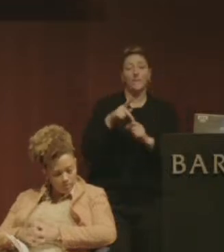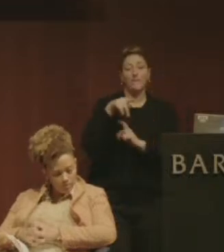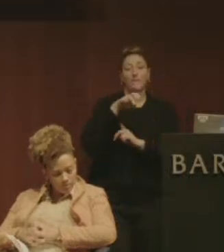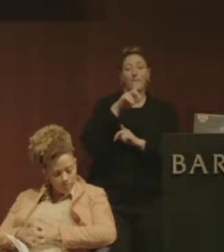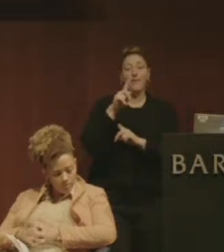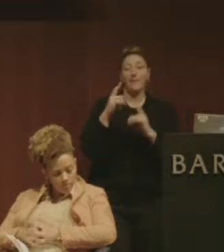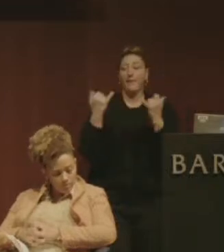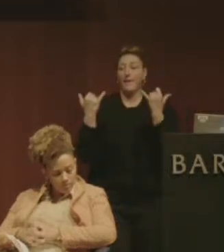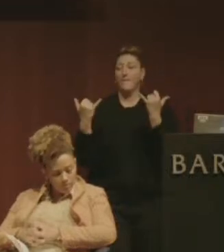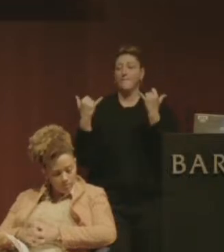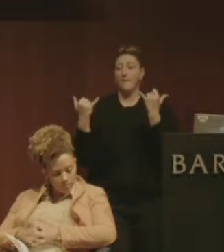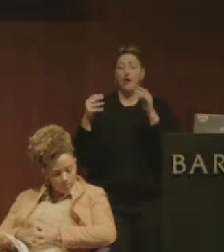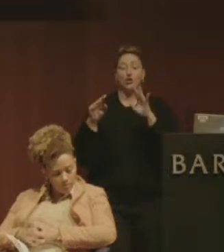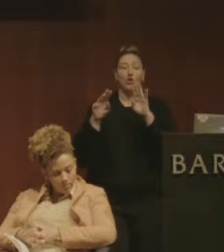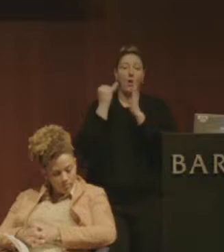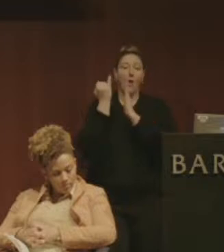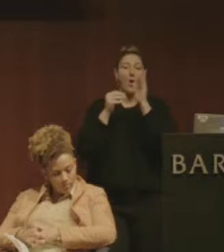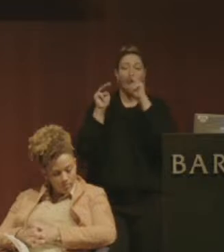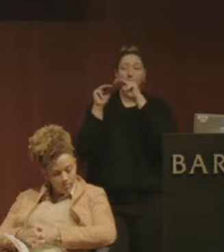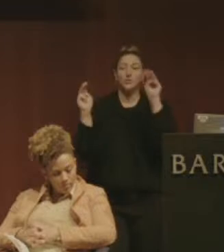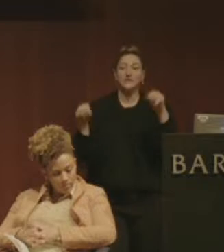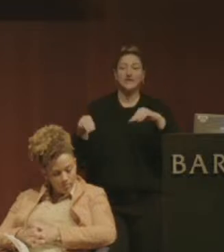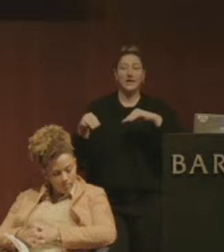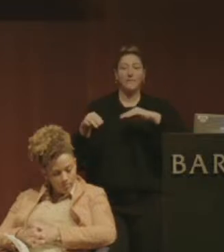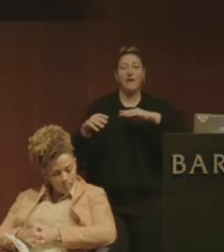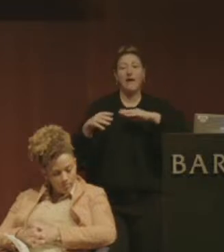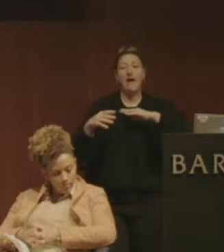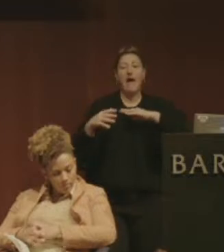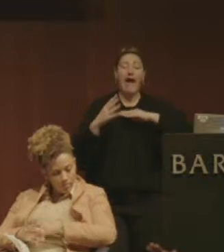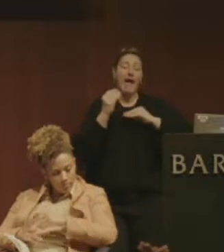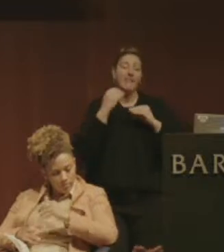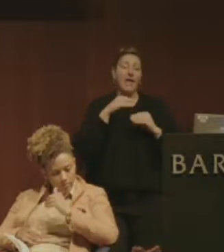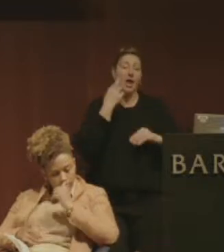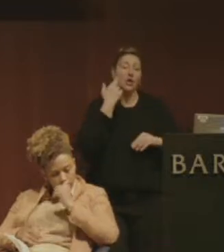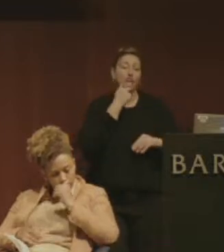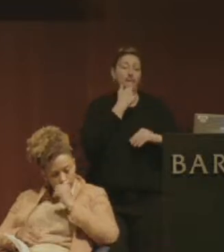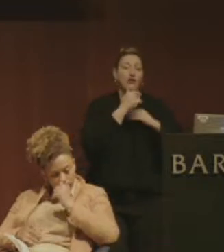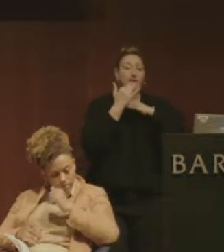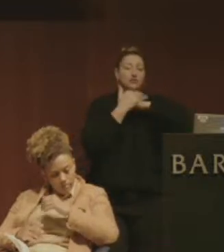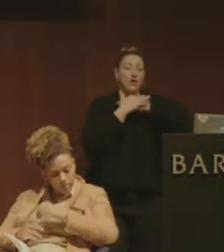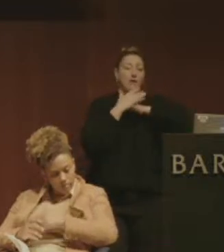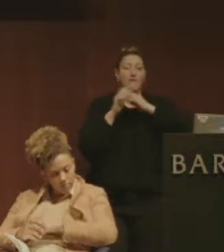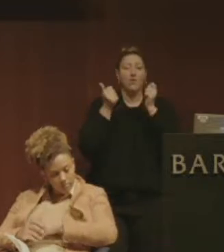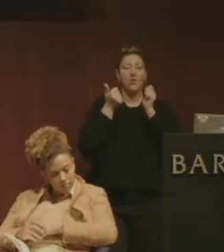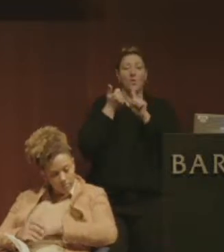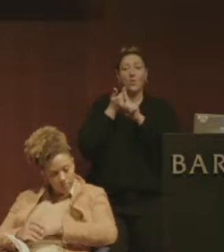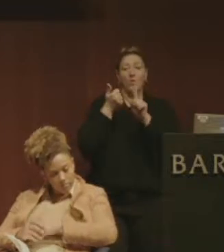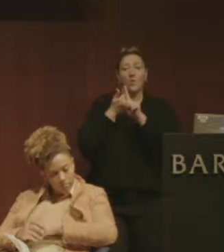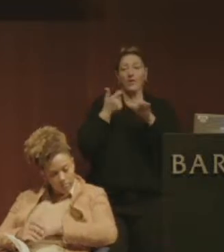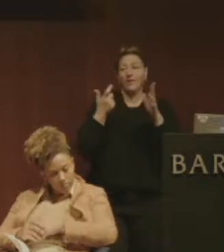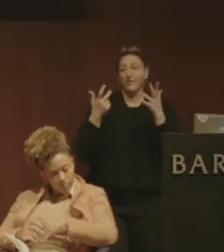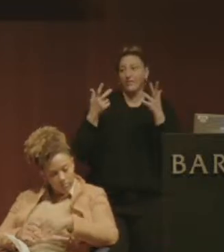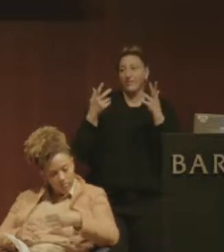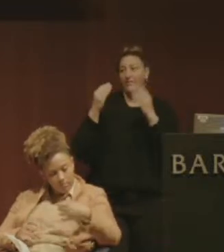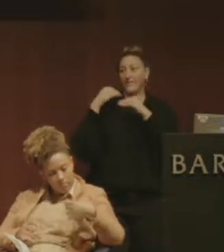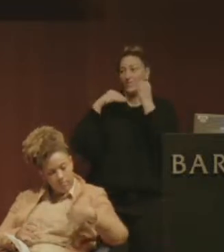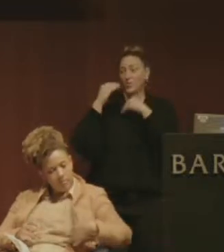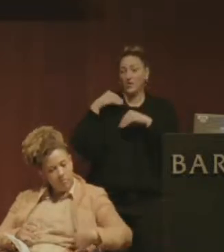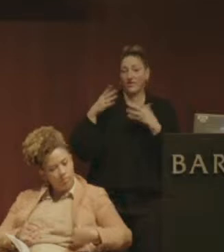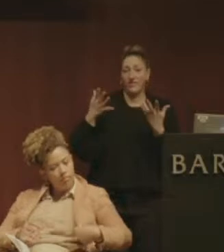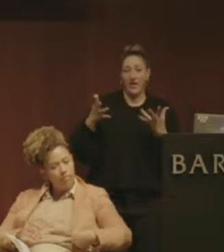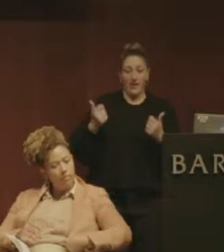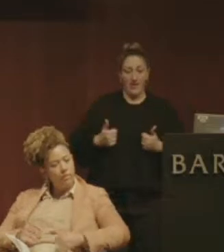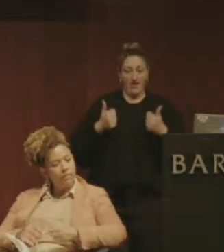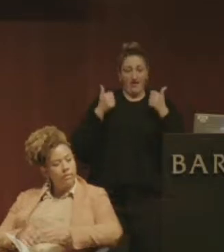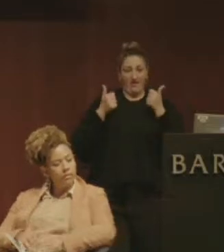to a modern art museum and a beachfront restaurant serving Bahian cuisine with waves and sunset in the background.